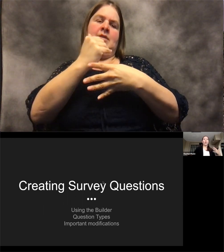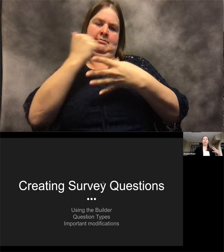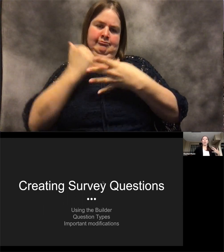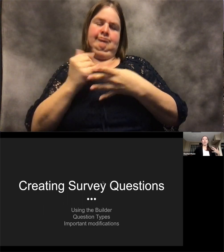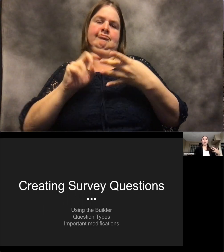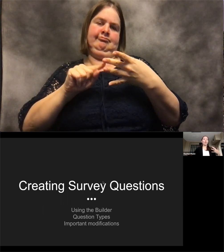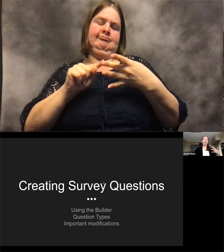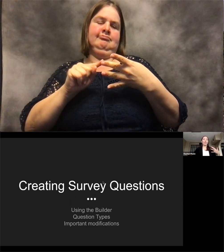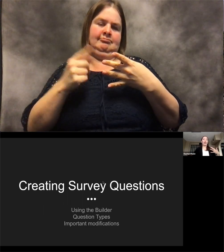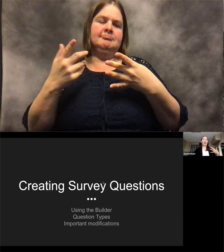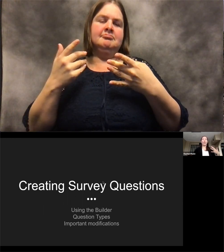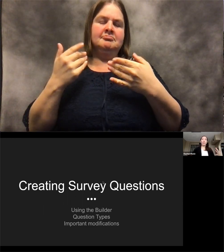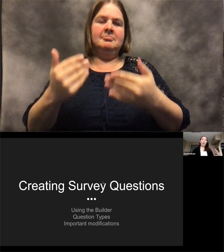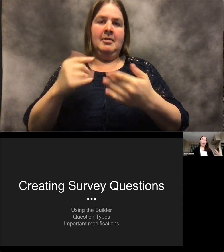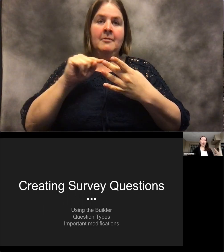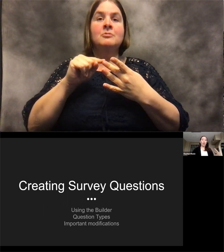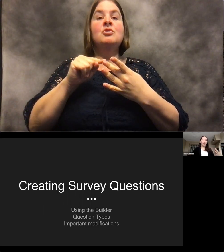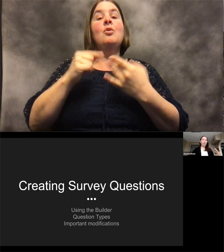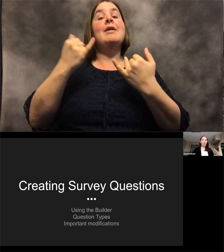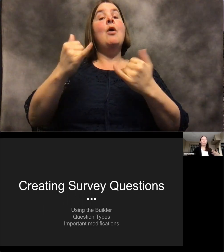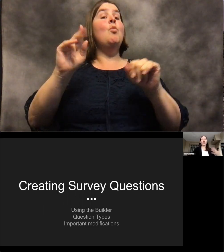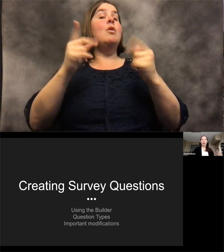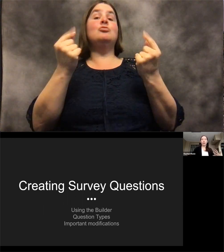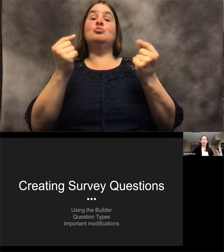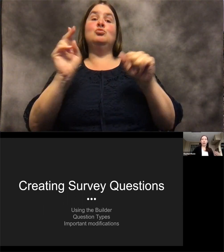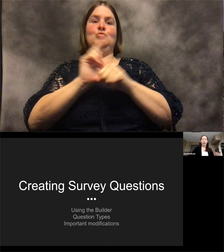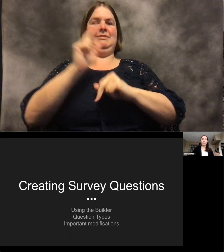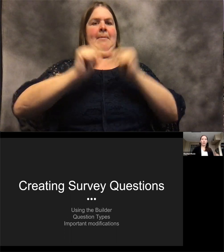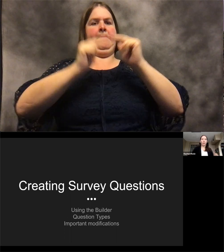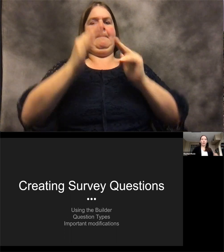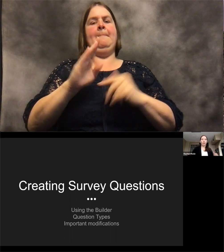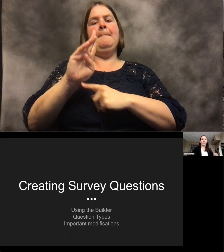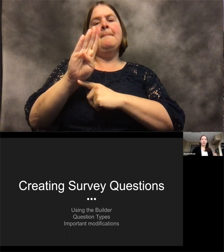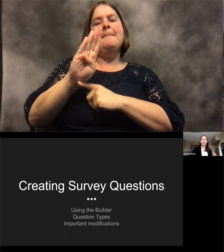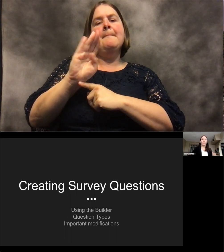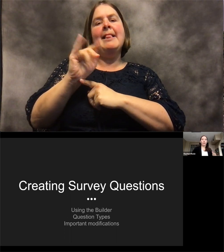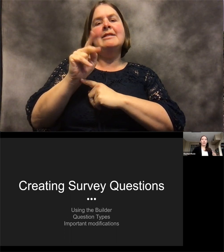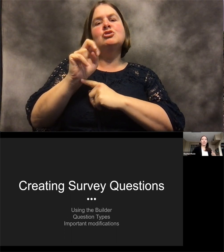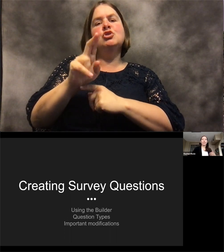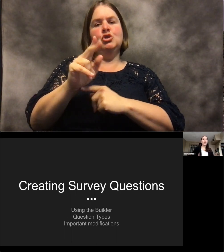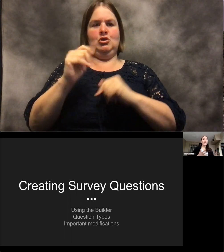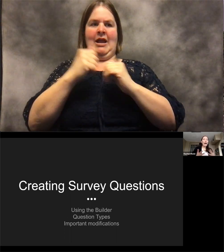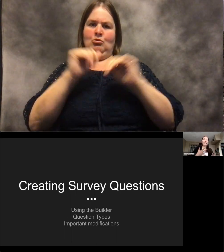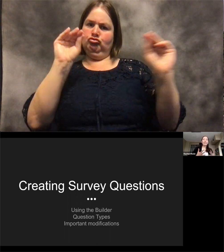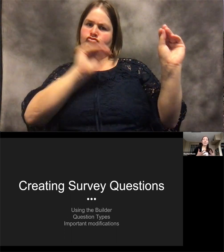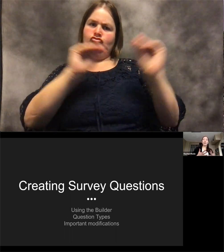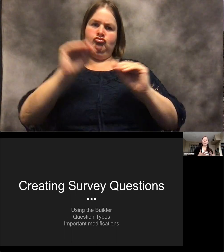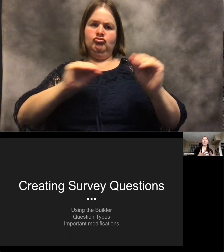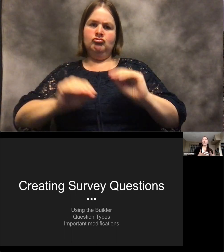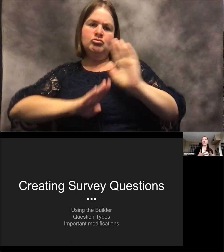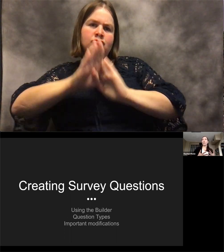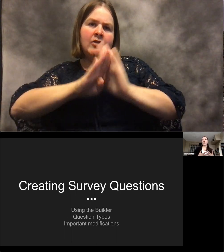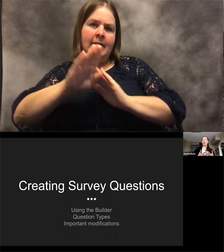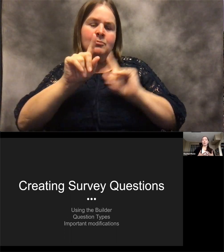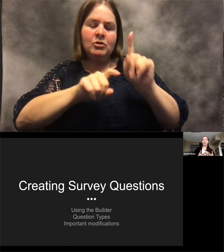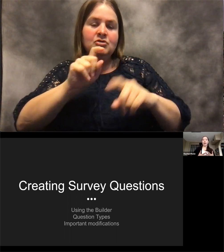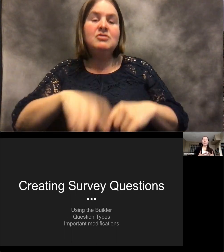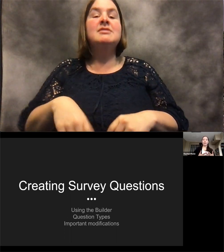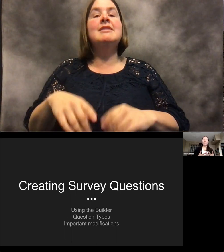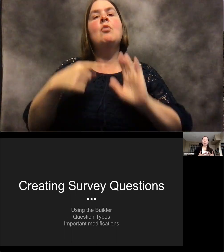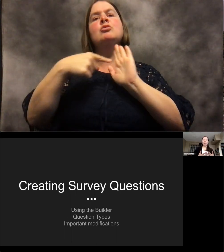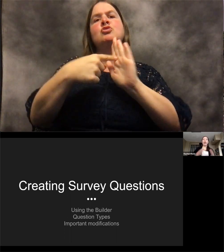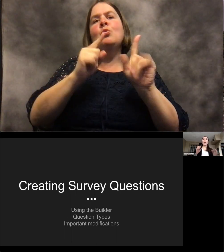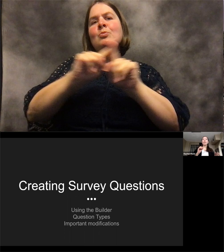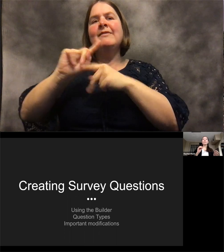So we're going to be using the builder, which is how you create all of these questions, the different kinds of questions that you can